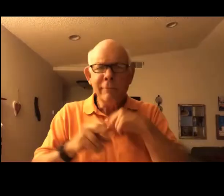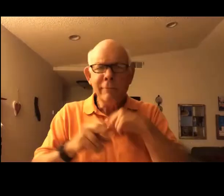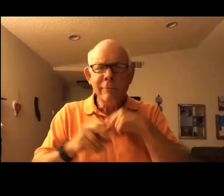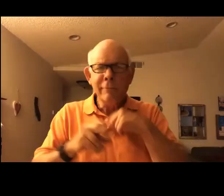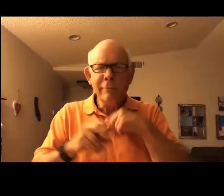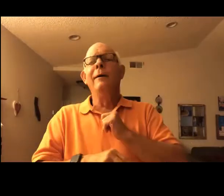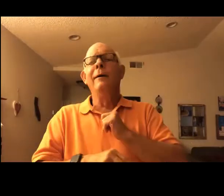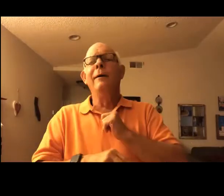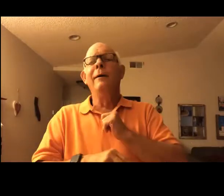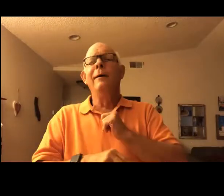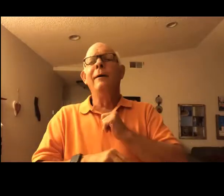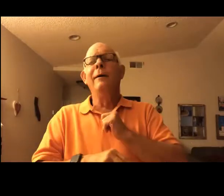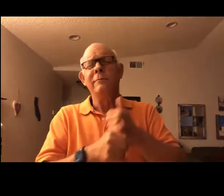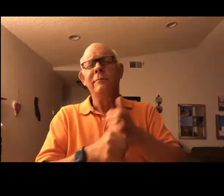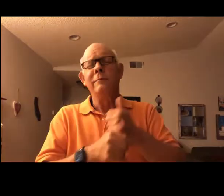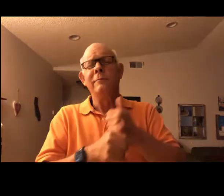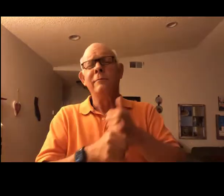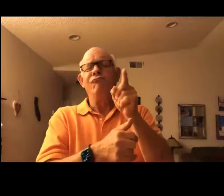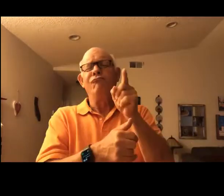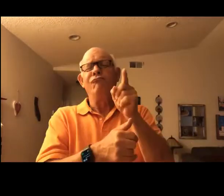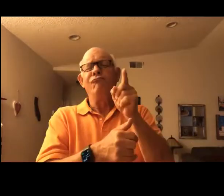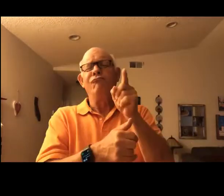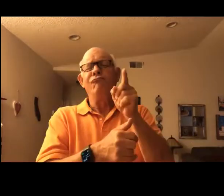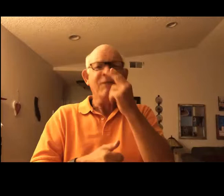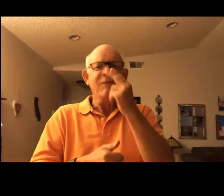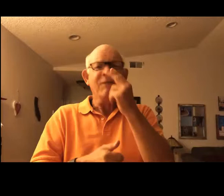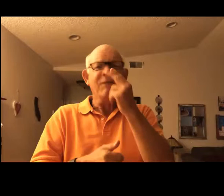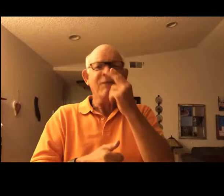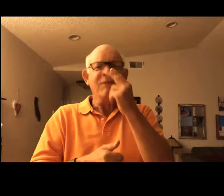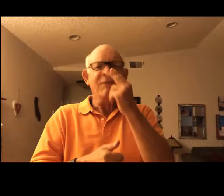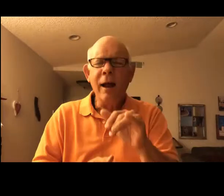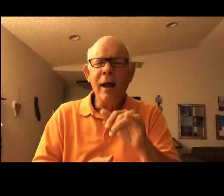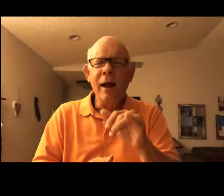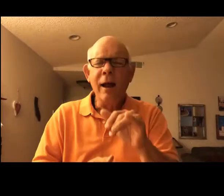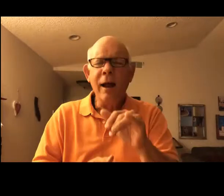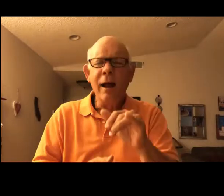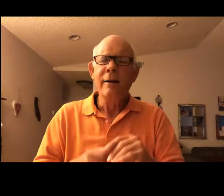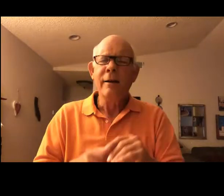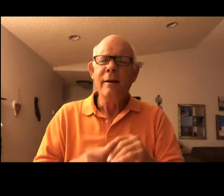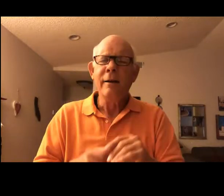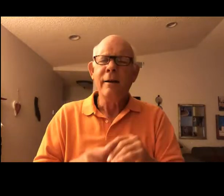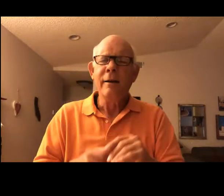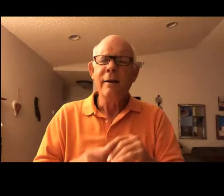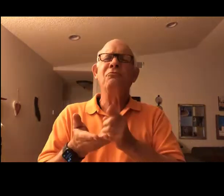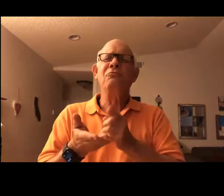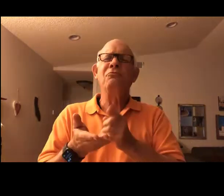He's done a lot. He was the president of the Athletic